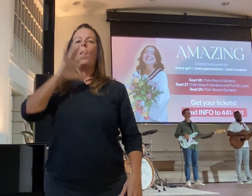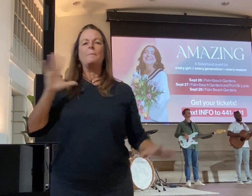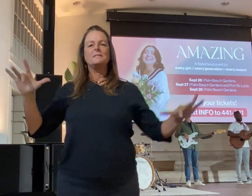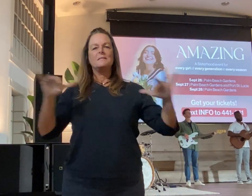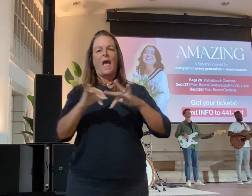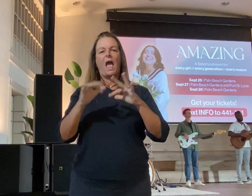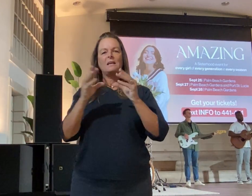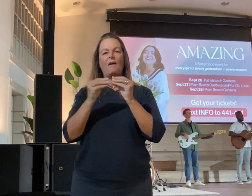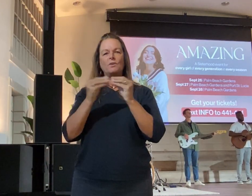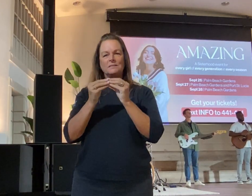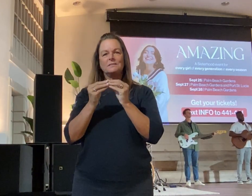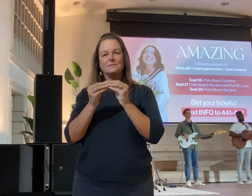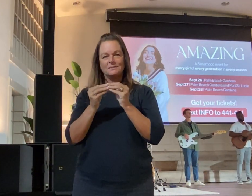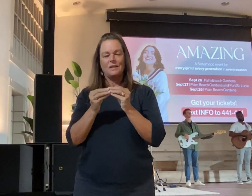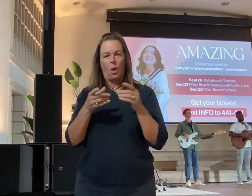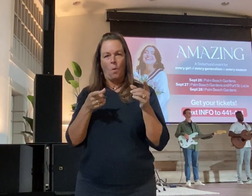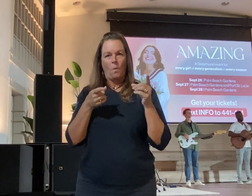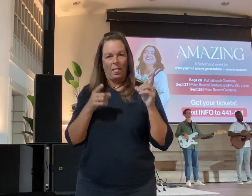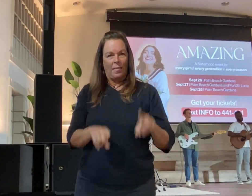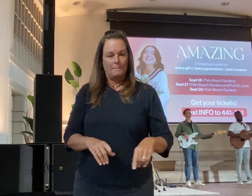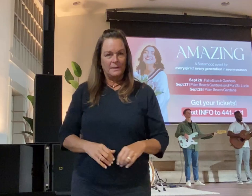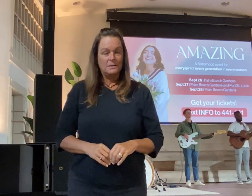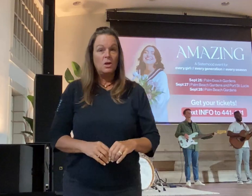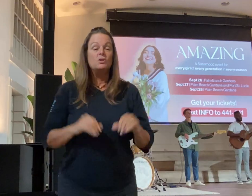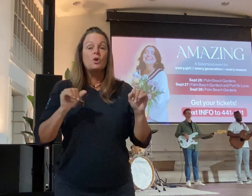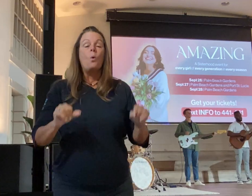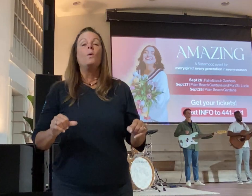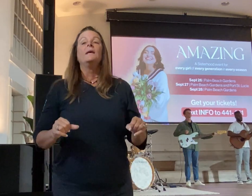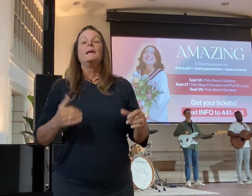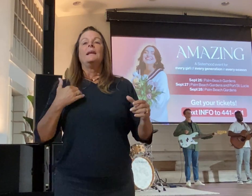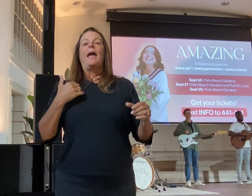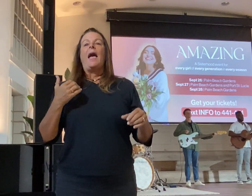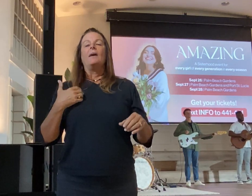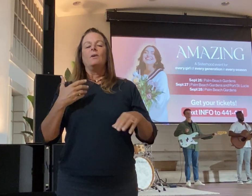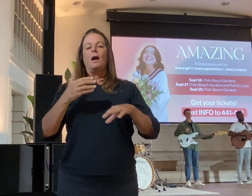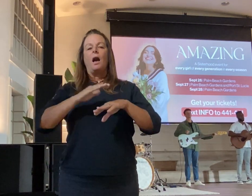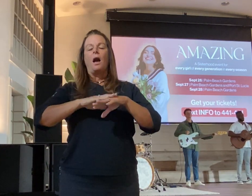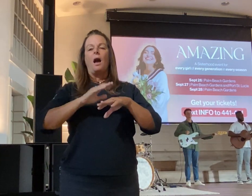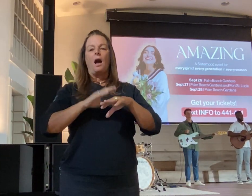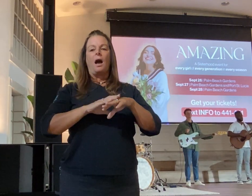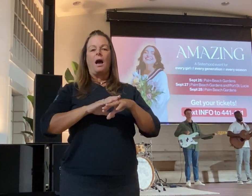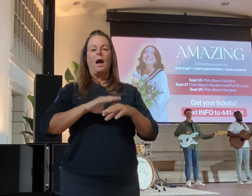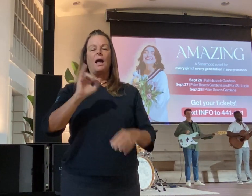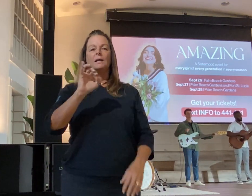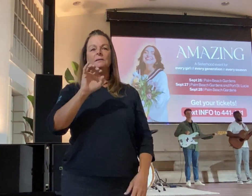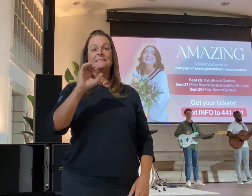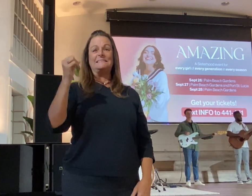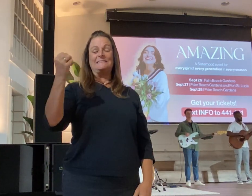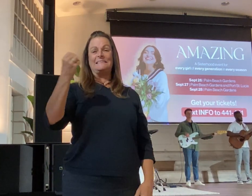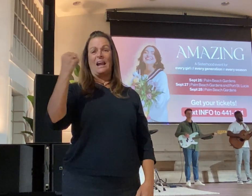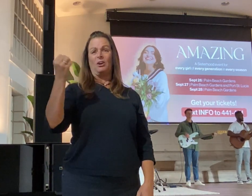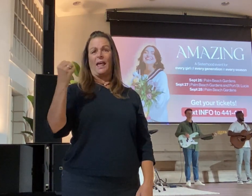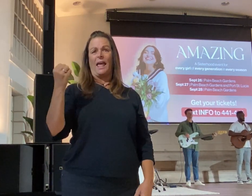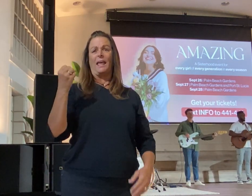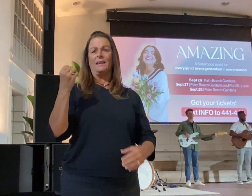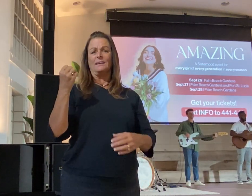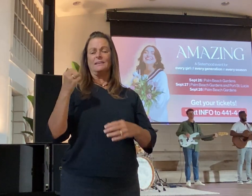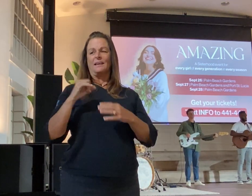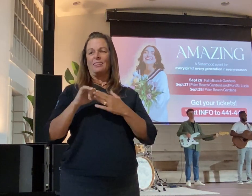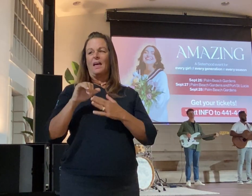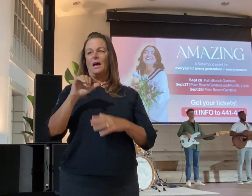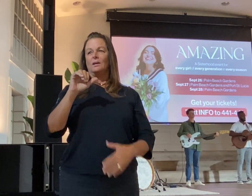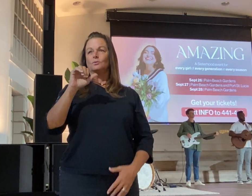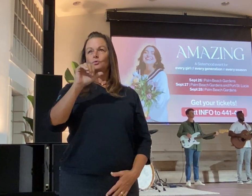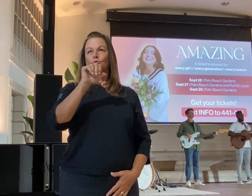at our Gardens location. You have three opportunities, the 26th, the 27th, or the 28th. I will be at all